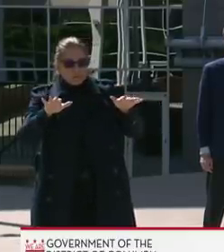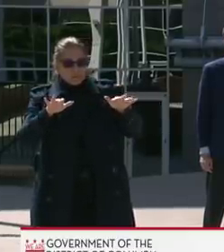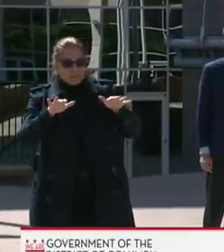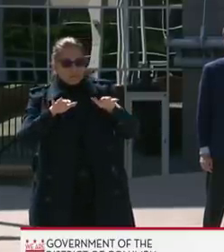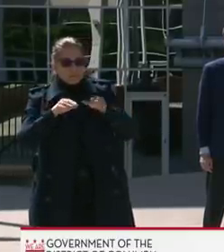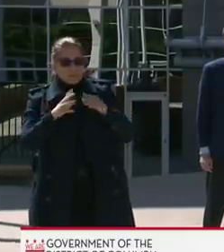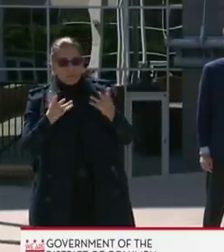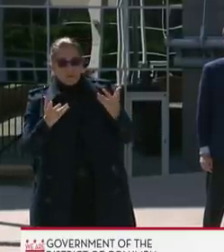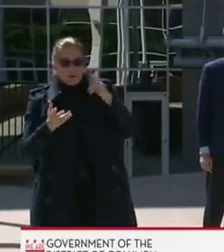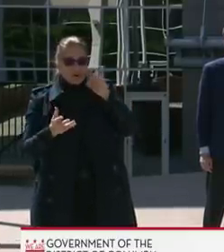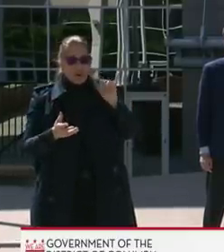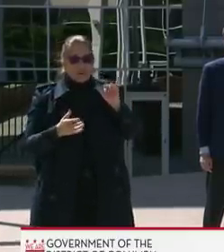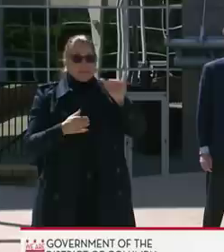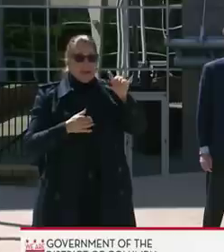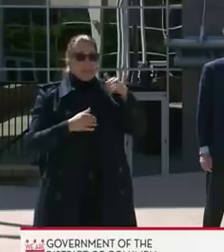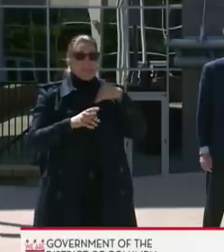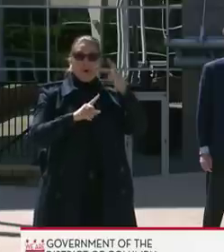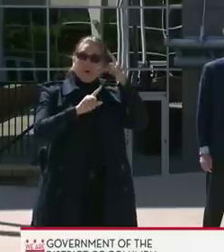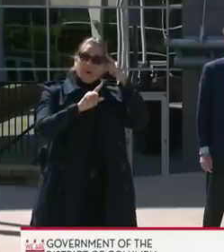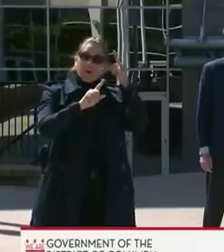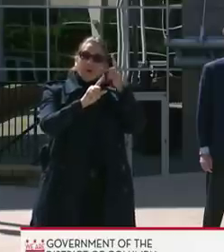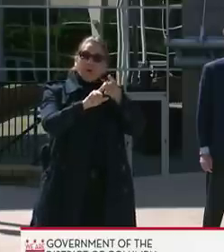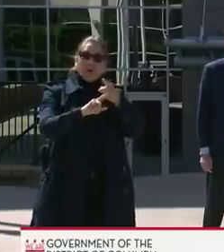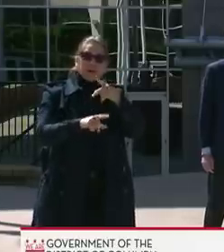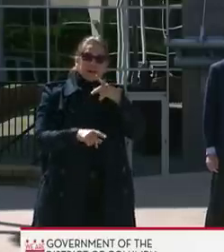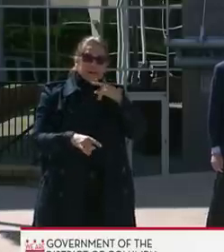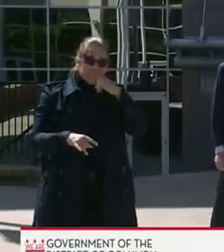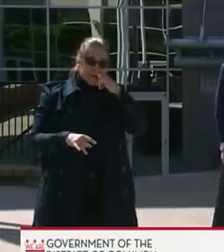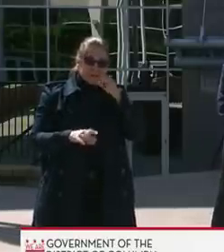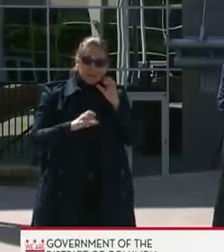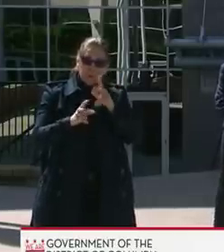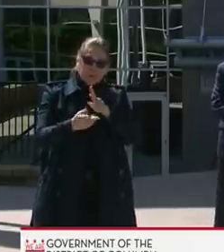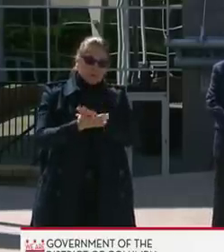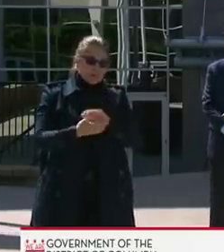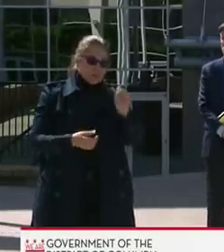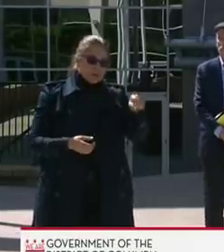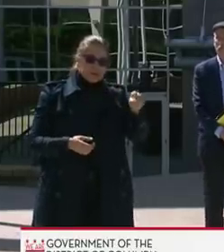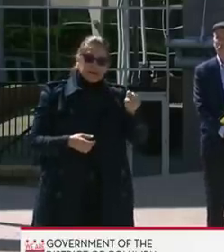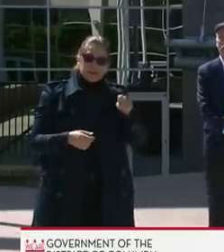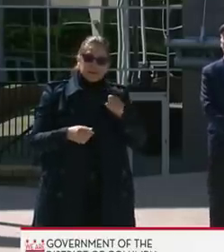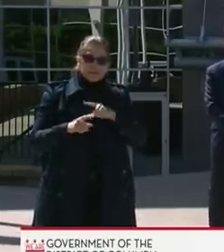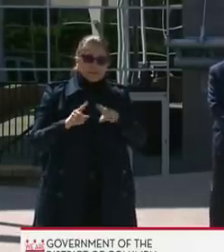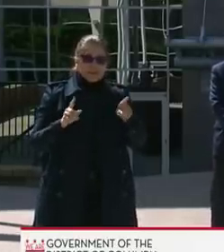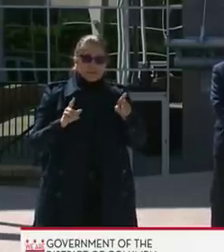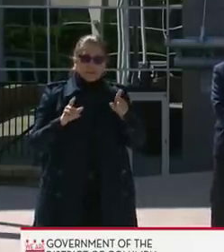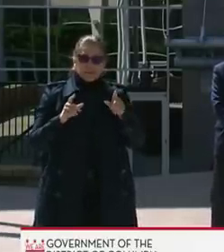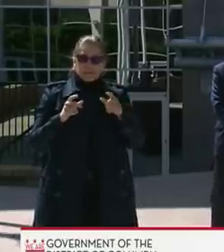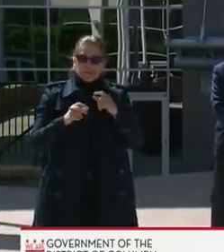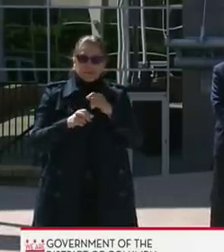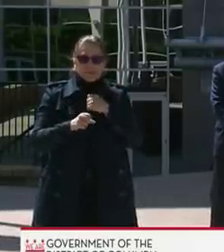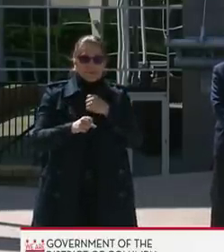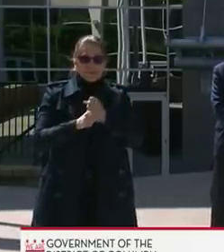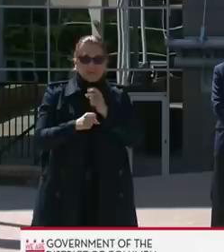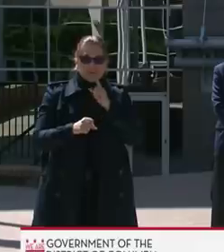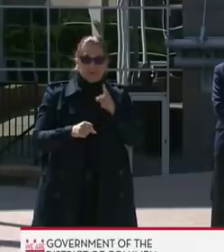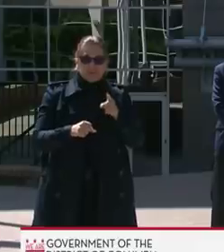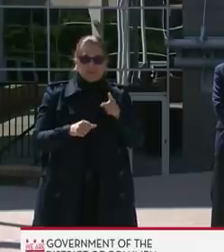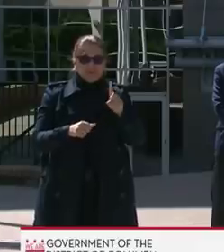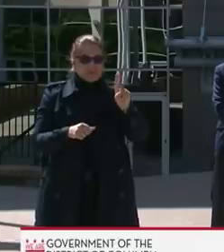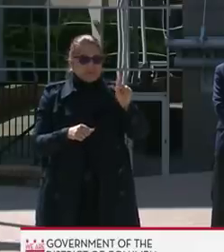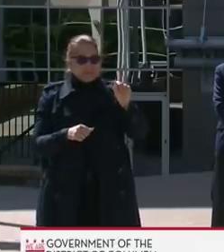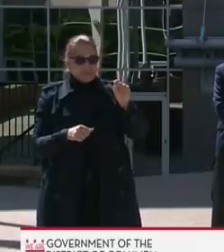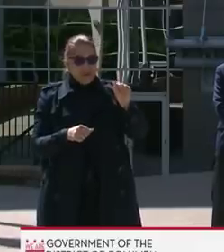back to school this school year. That is our great hope. And if the data on the ground indicate that that would be safe to